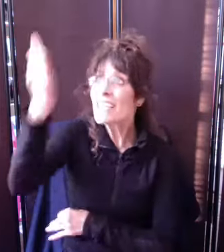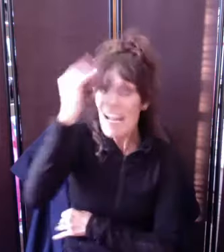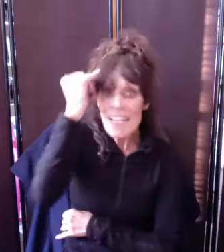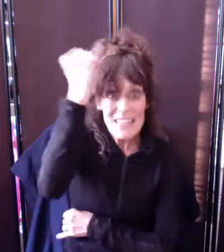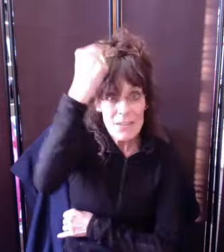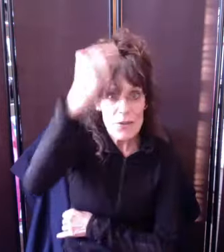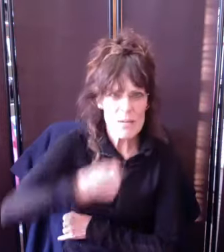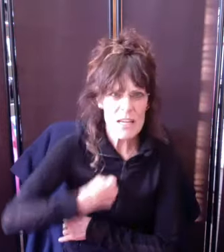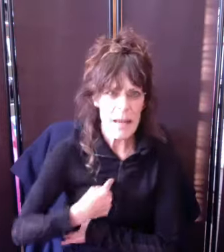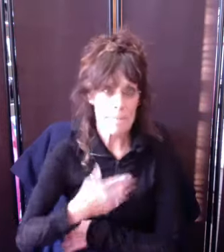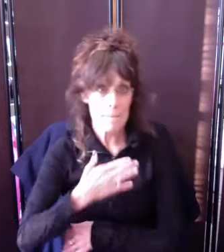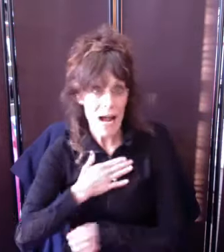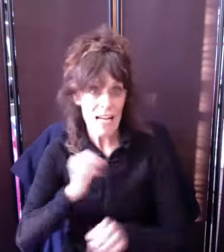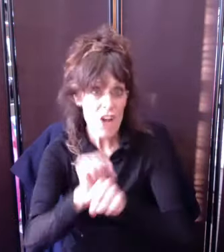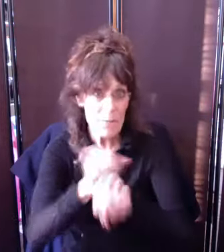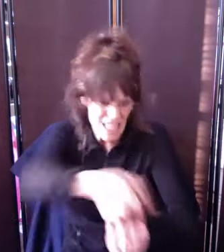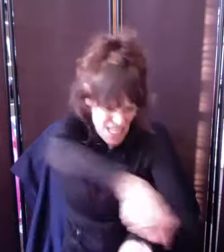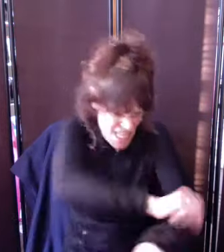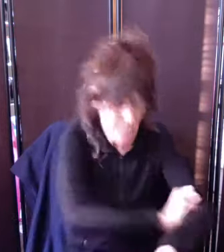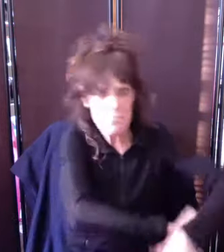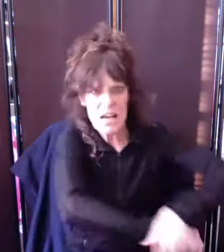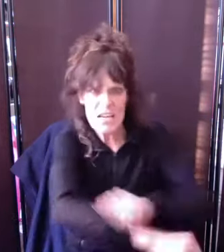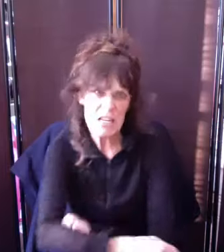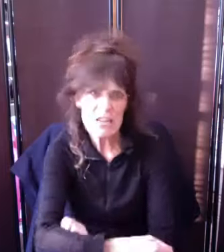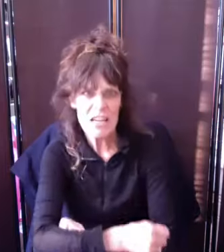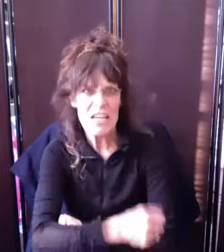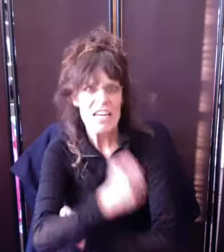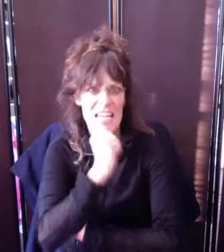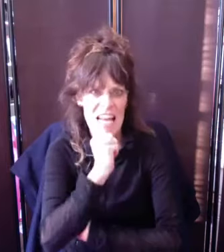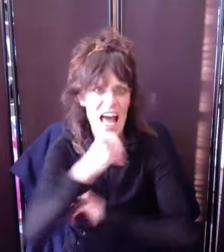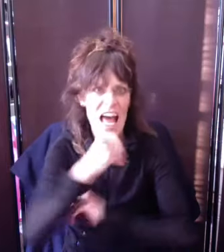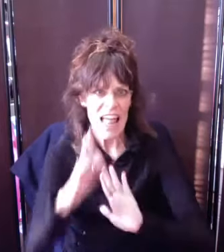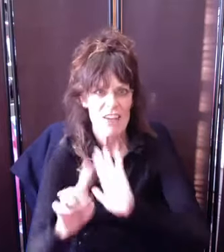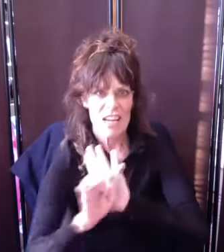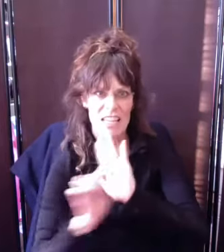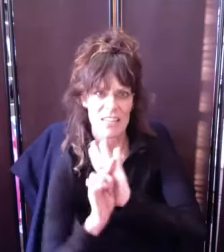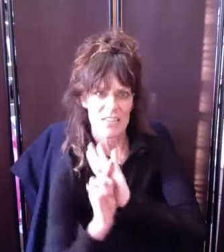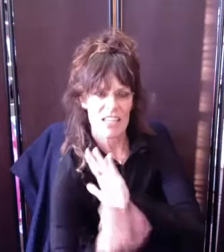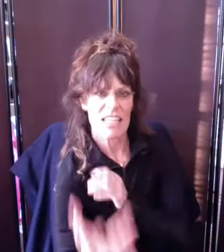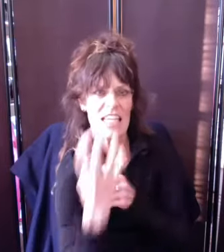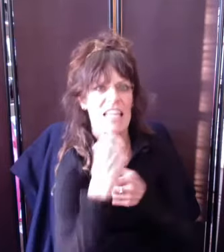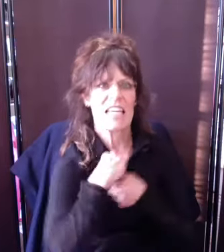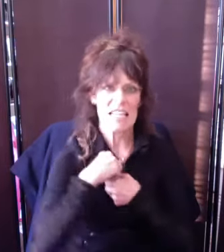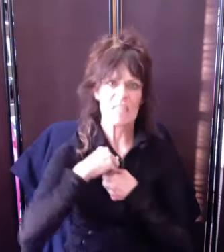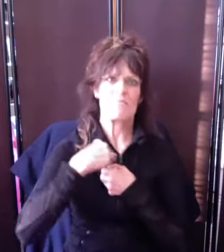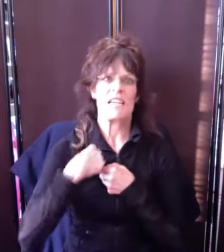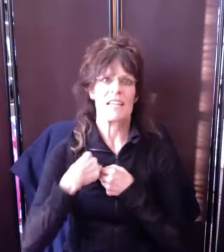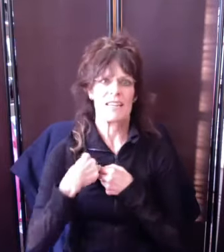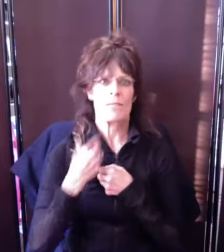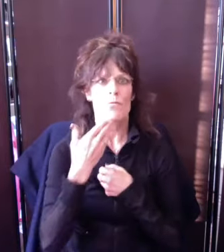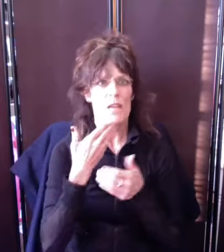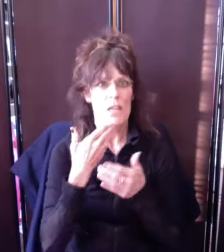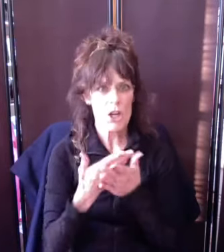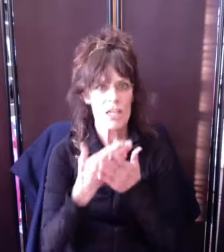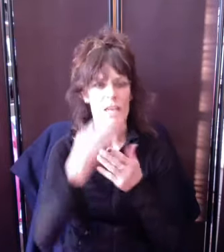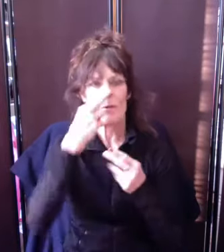heels in, and I'm not supposed to let anybody rain on my parade anymore. This is going to be fun. This is going to be good. I don't know how. I